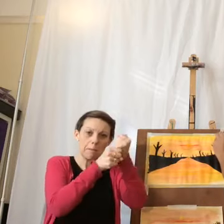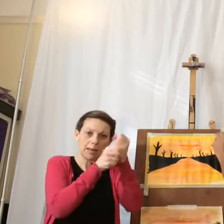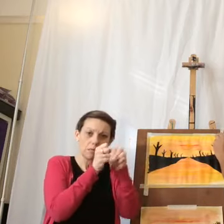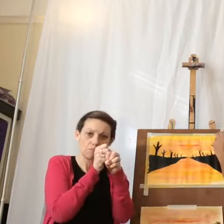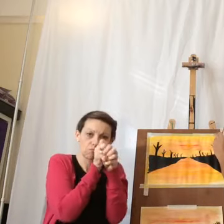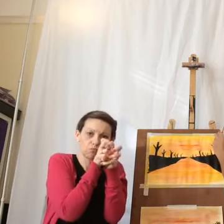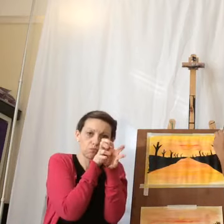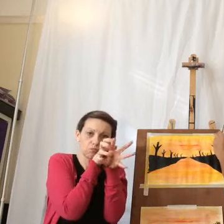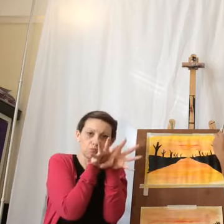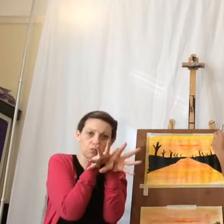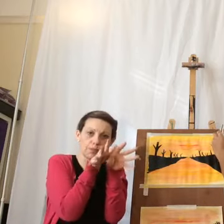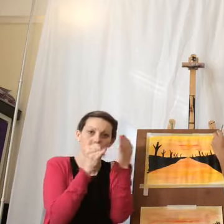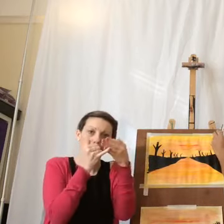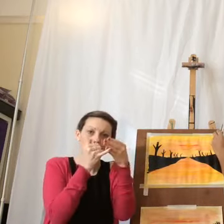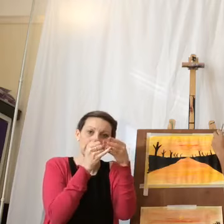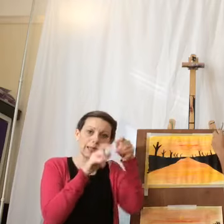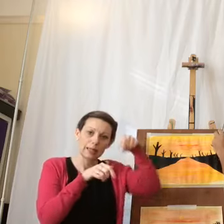sort of